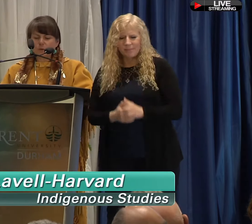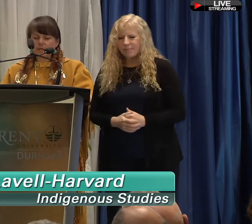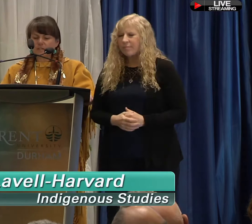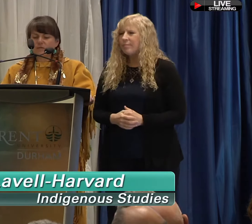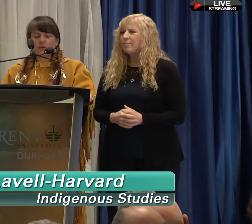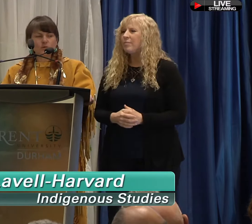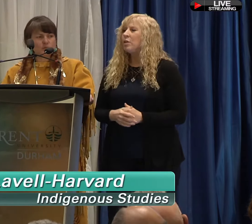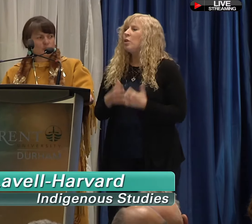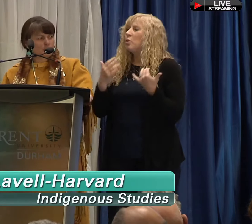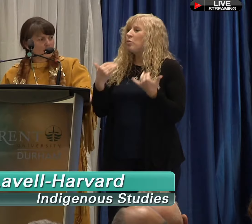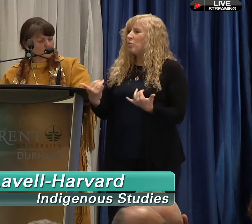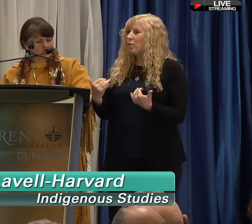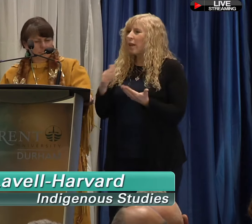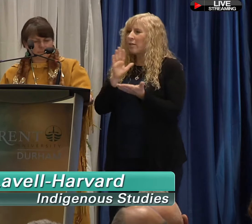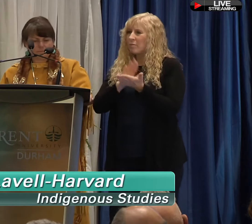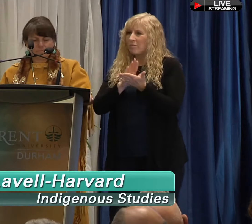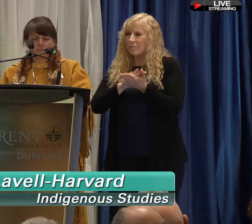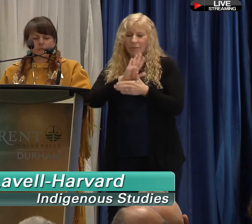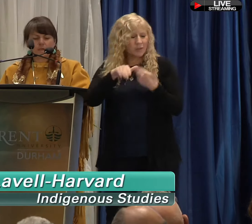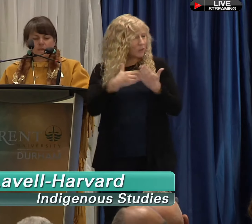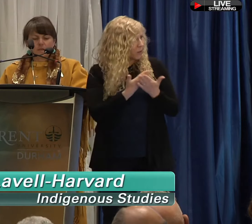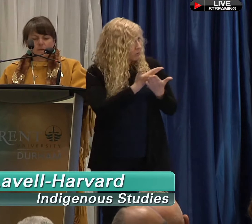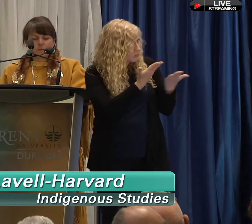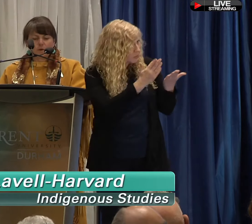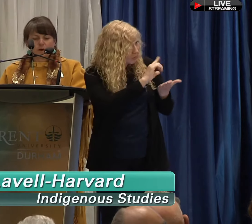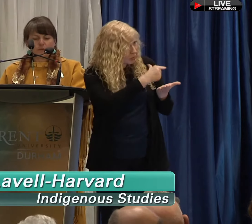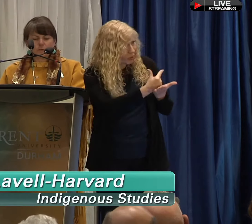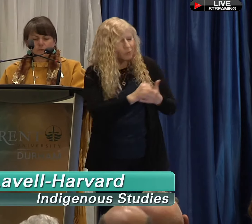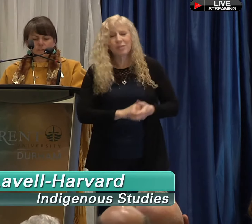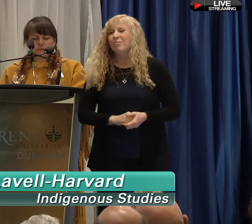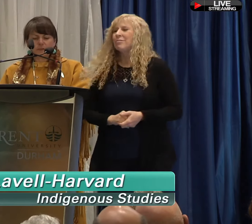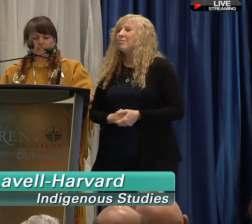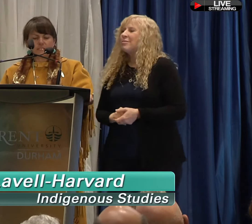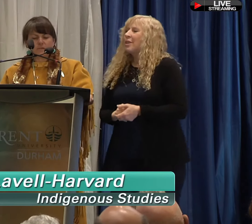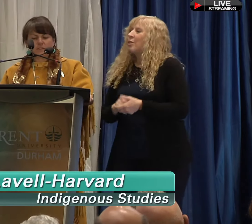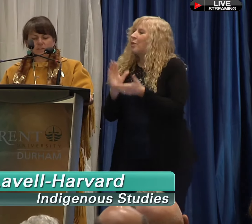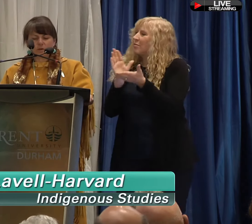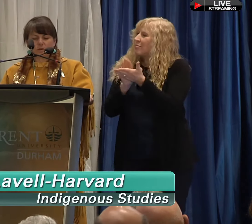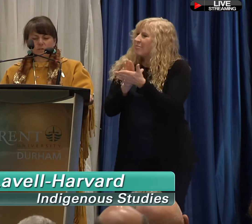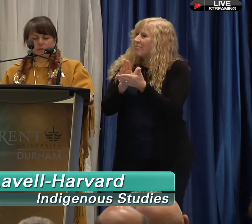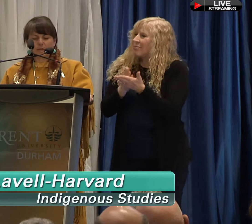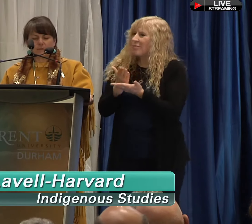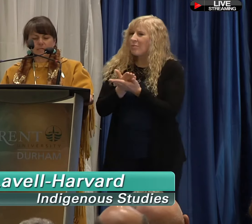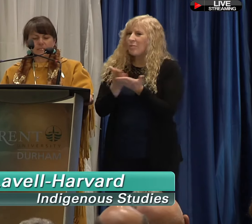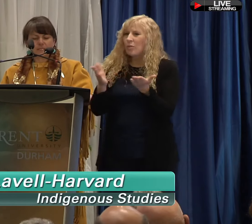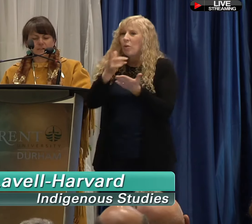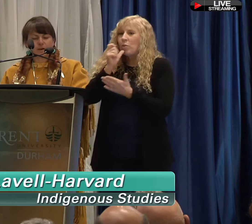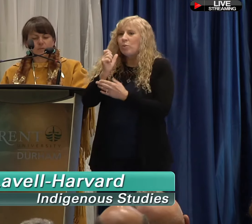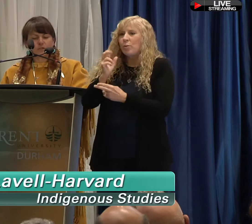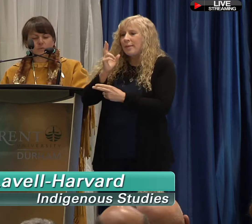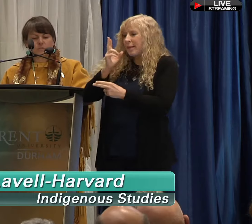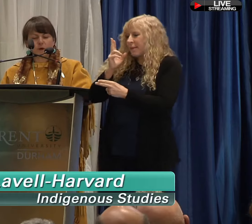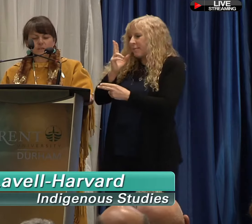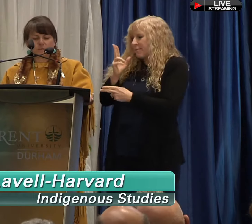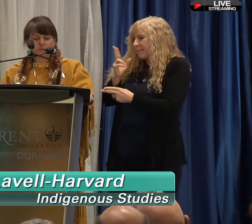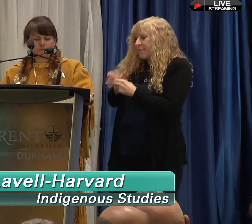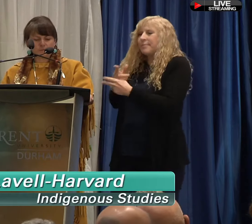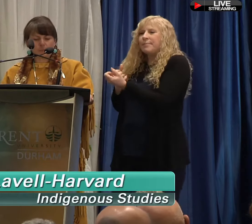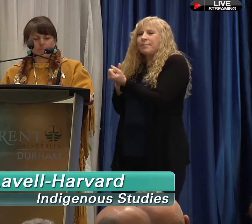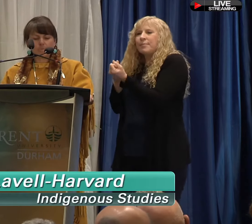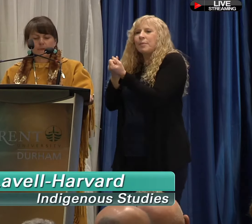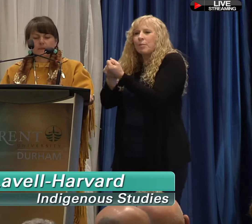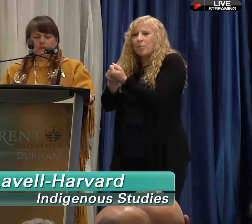words of praise for those who are graduating. We offer words of thanksgiving to those who had made these accomplishments